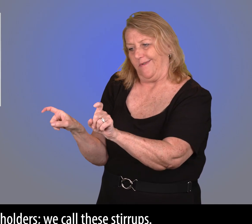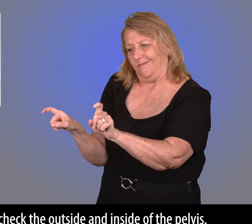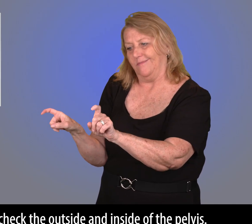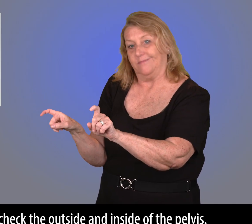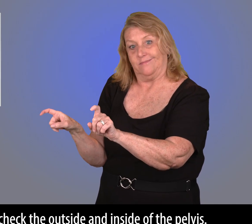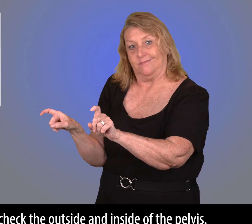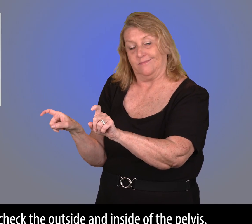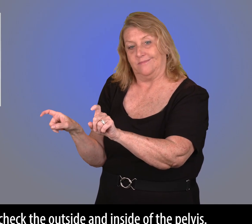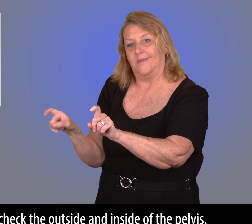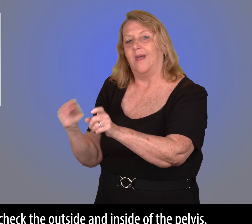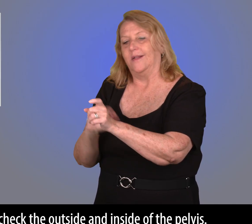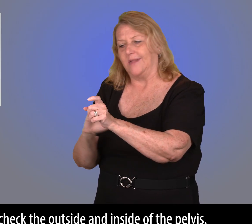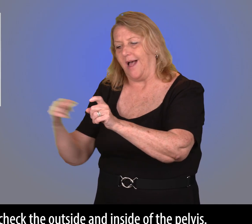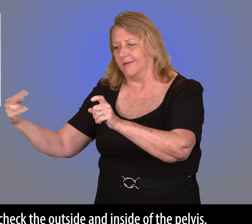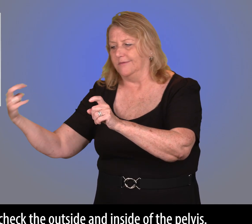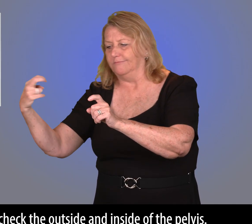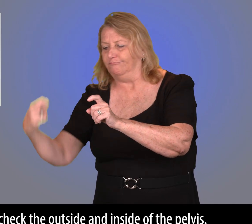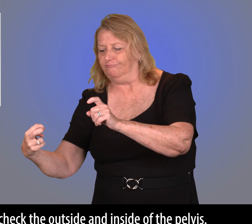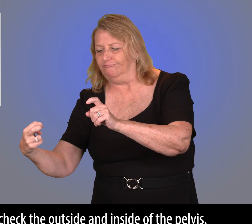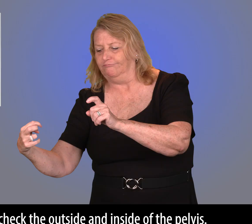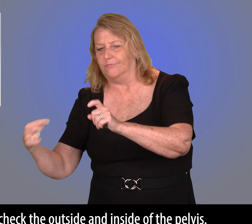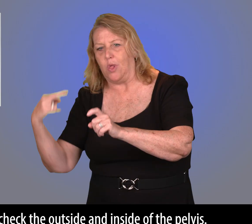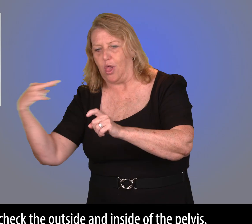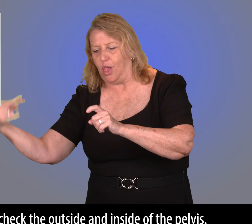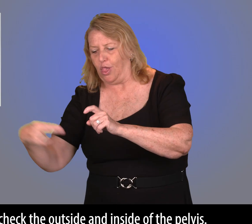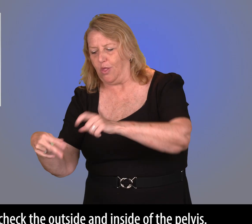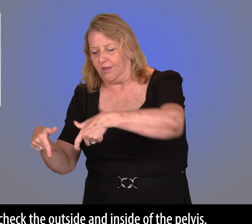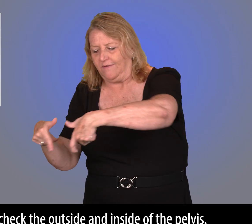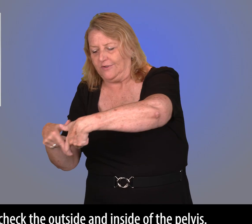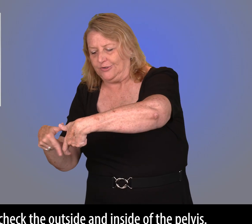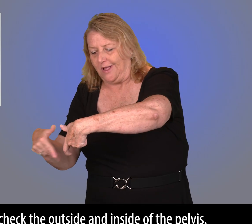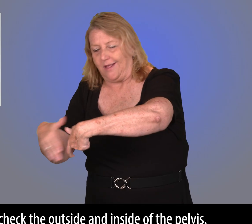The doctor can then check the outside and inside of the pelvis.